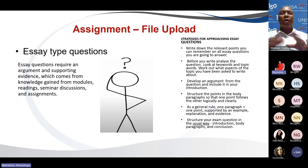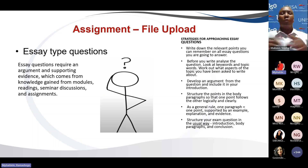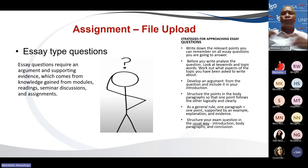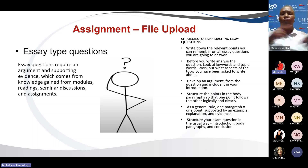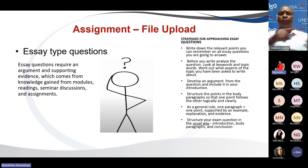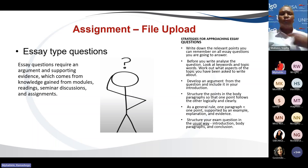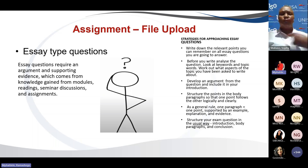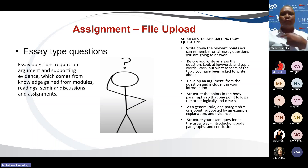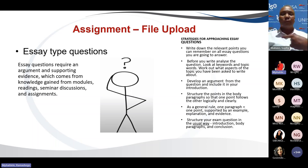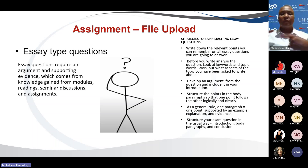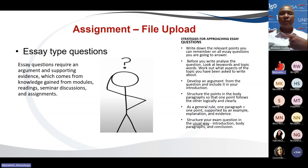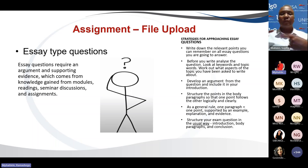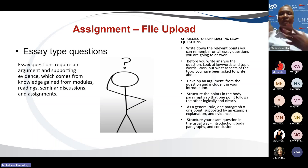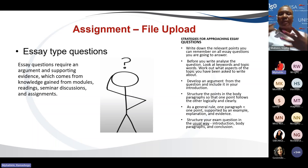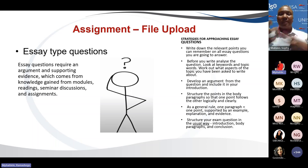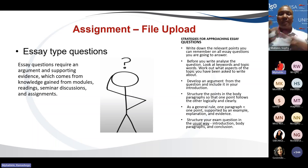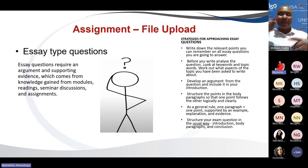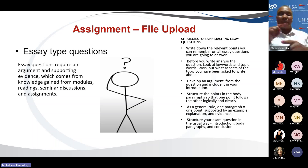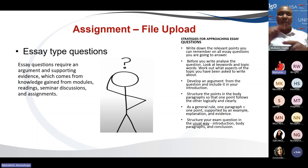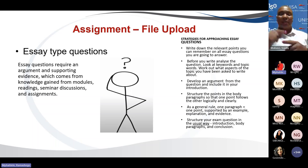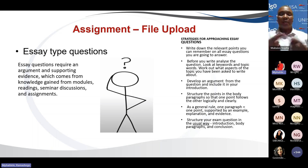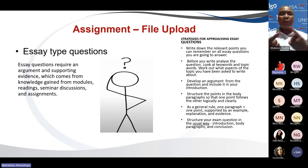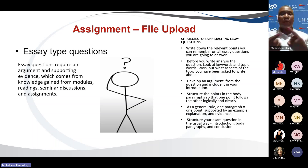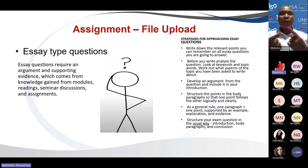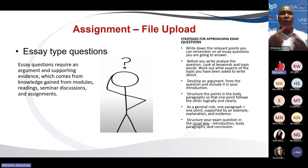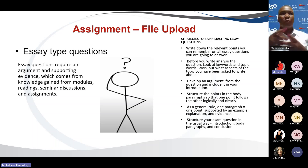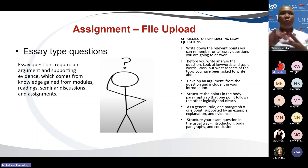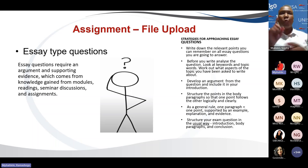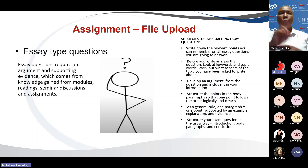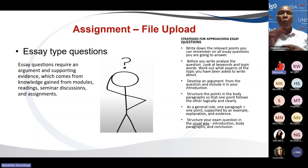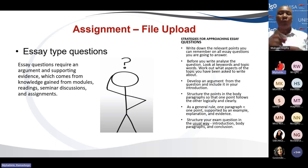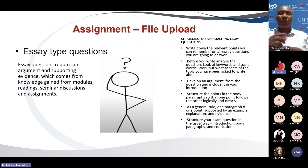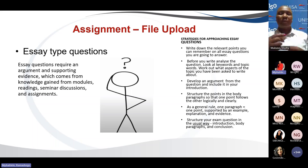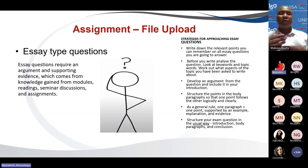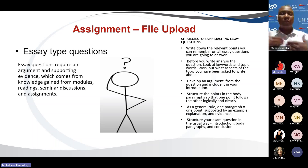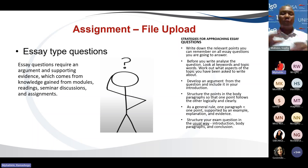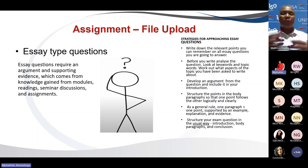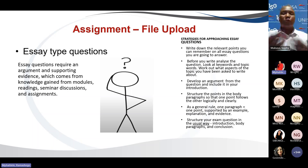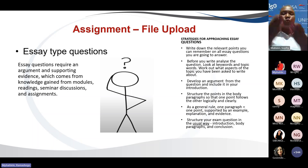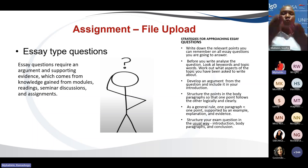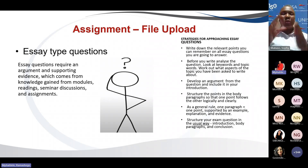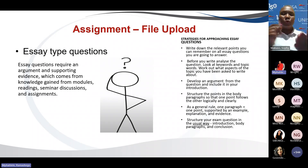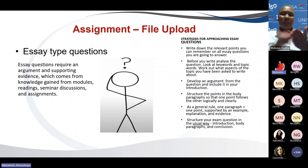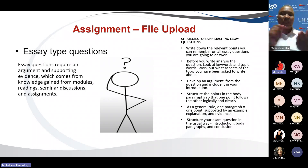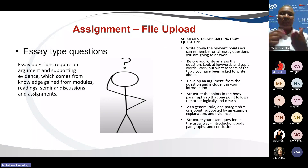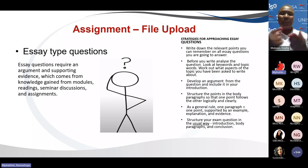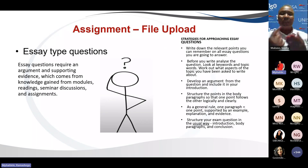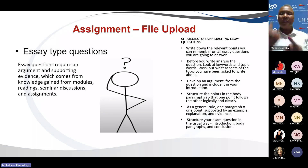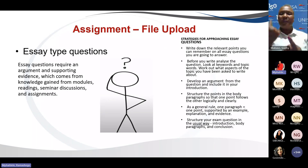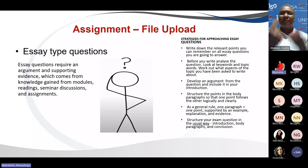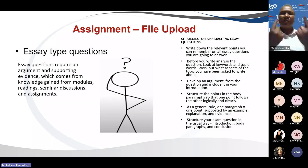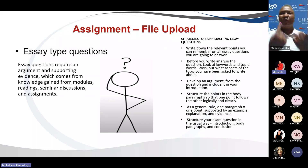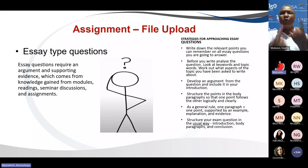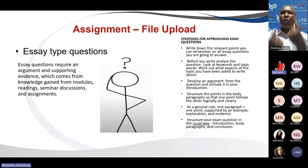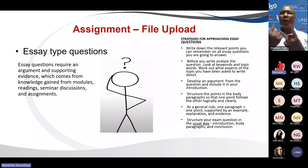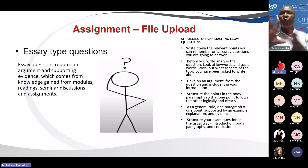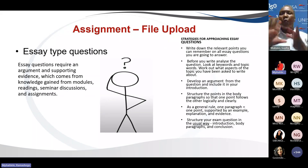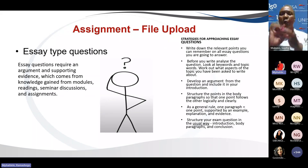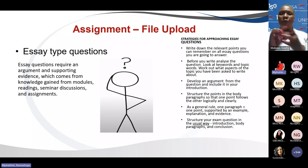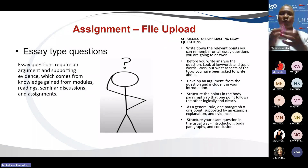that since students will be writing individually wherever at their own